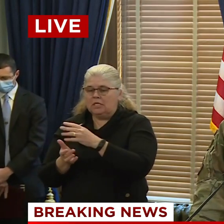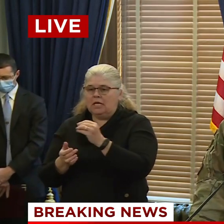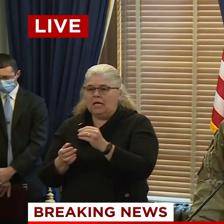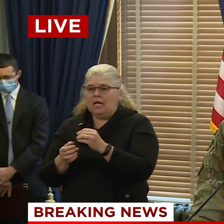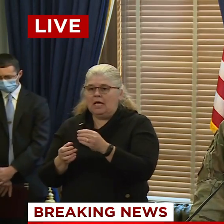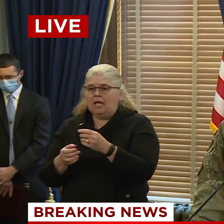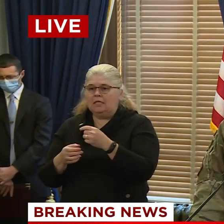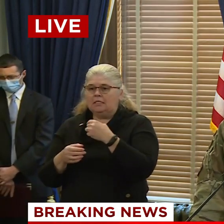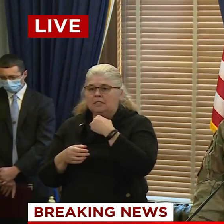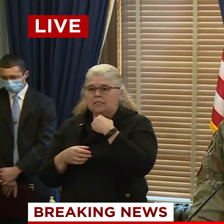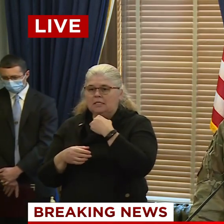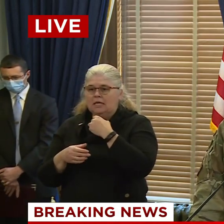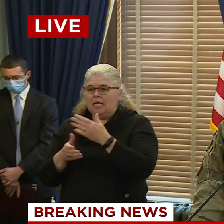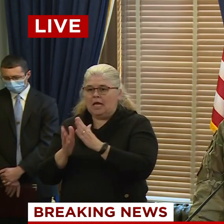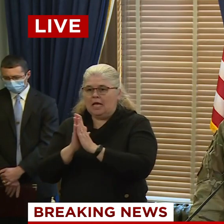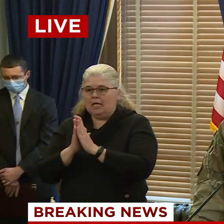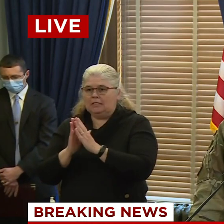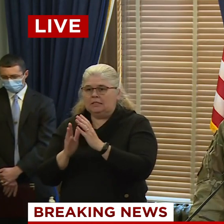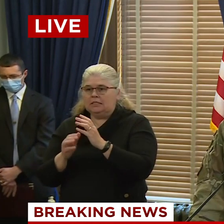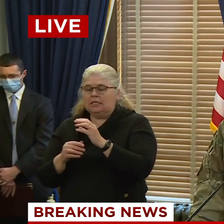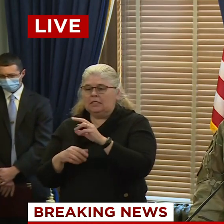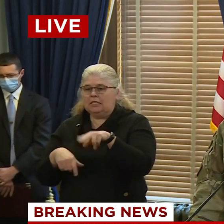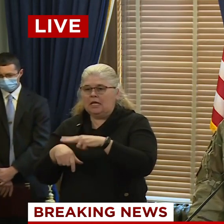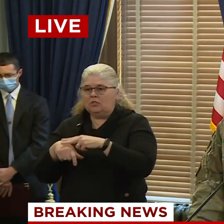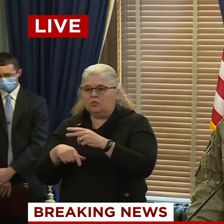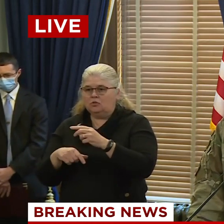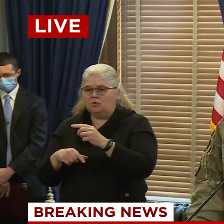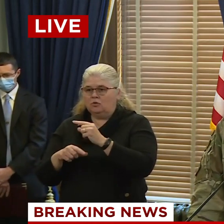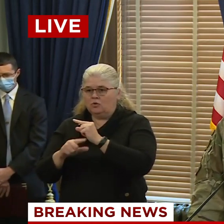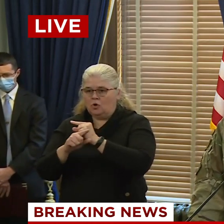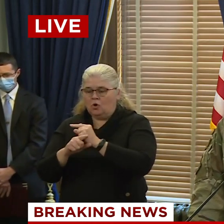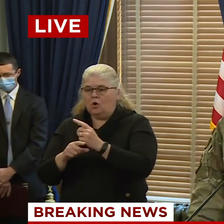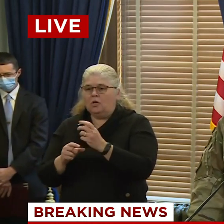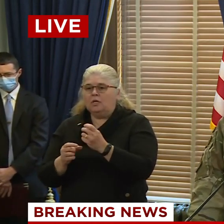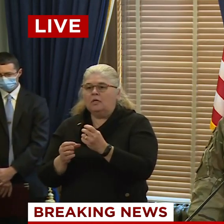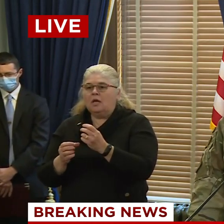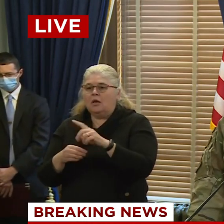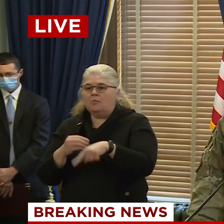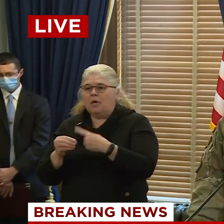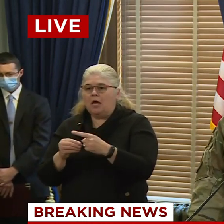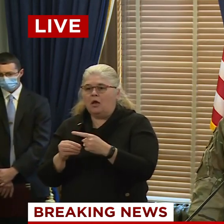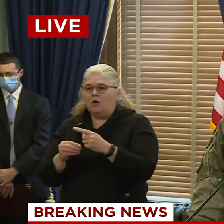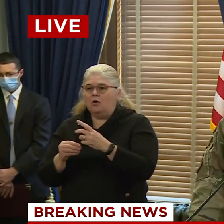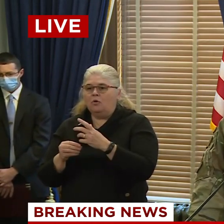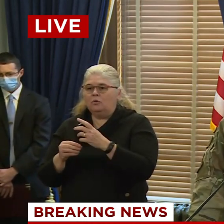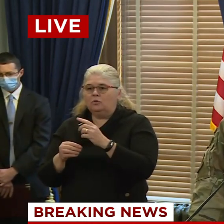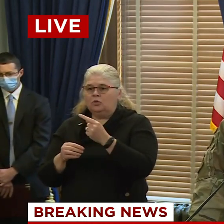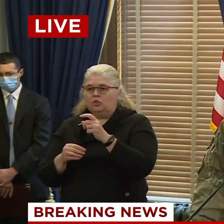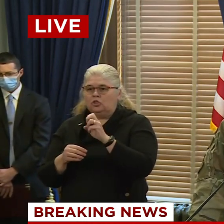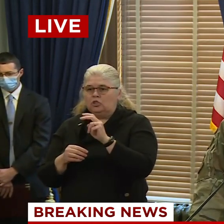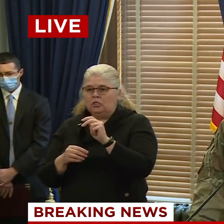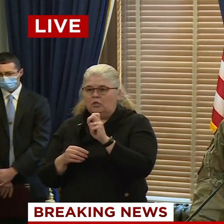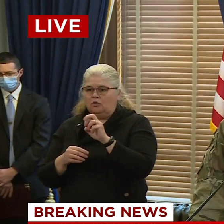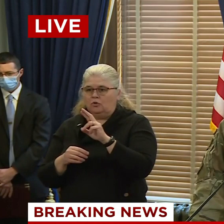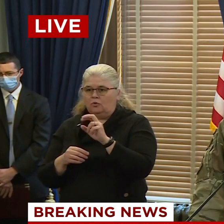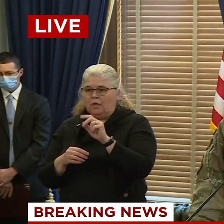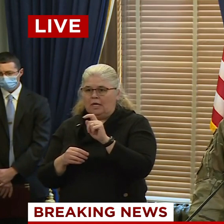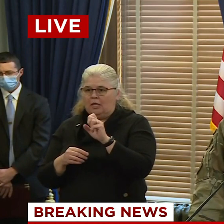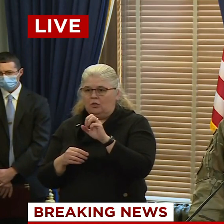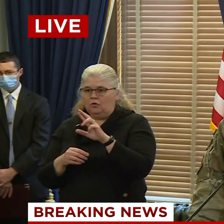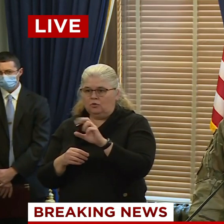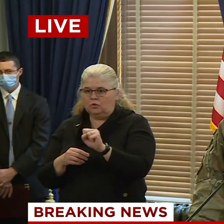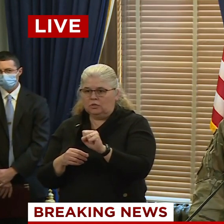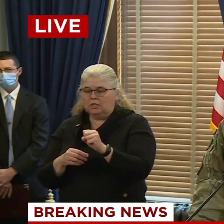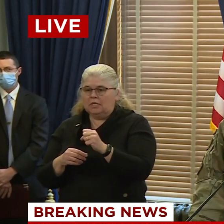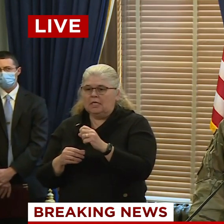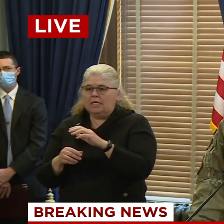for utilization of generators that the National Guard has. I'll talk a little bit about warming centers. It's normal for some communities to